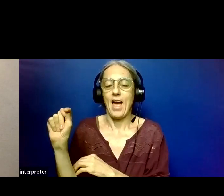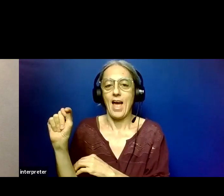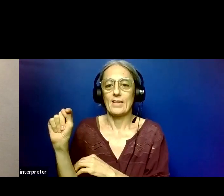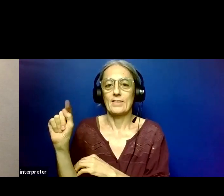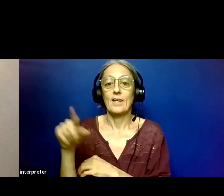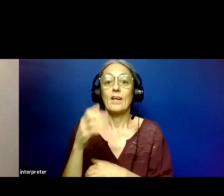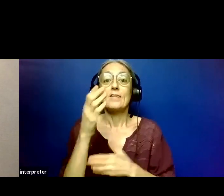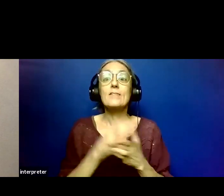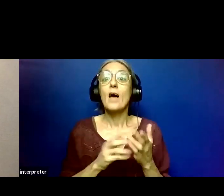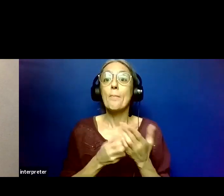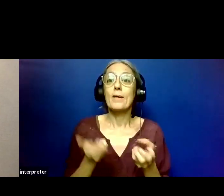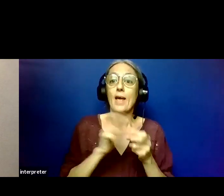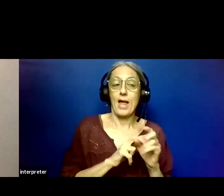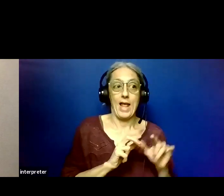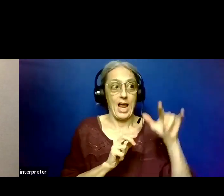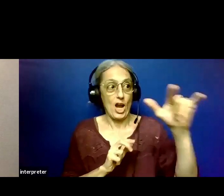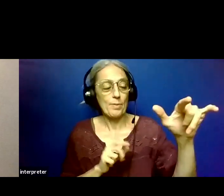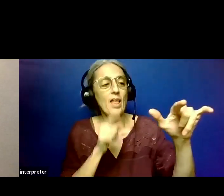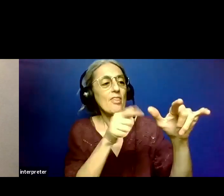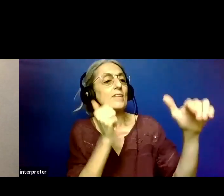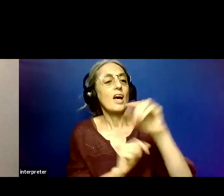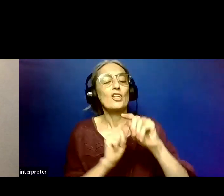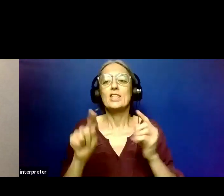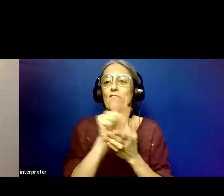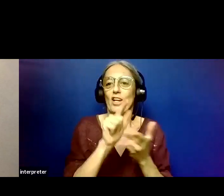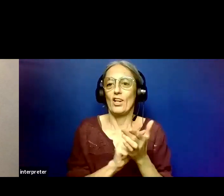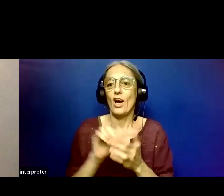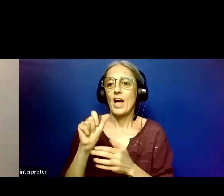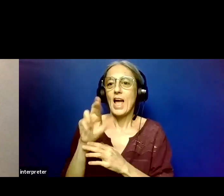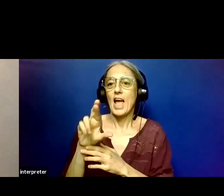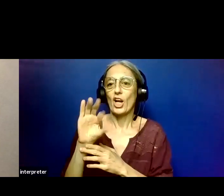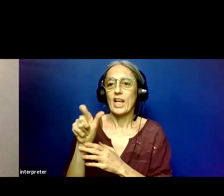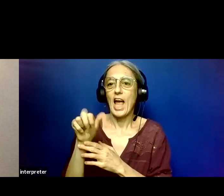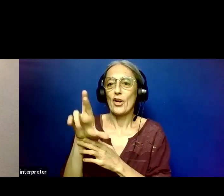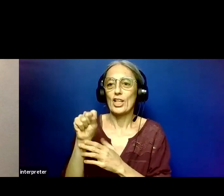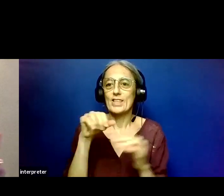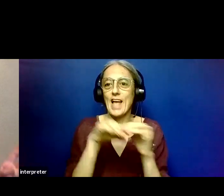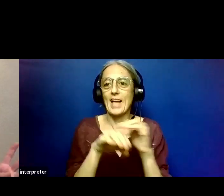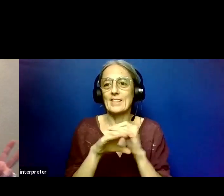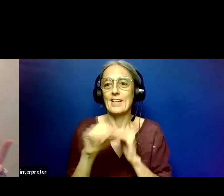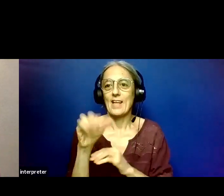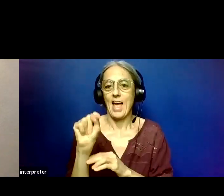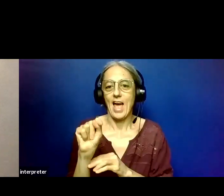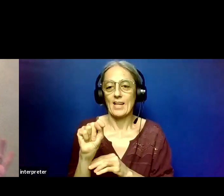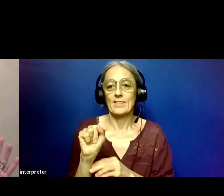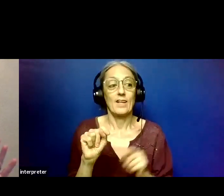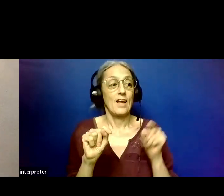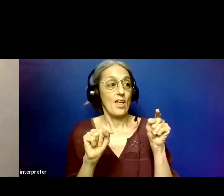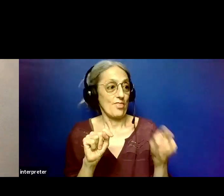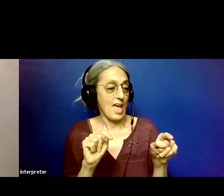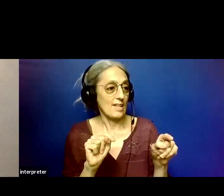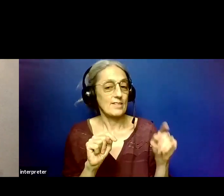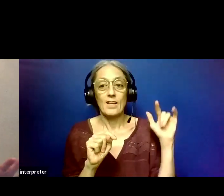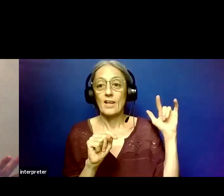Carriers Access Act. So those are two different acts, and one governs air flight and one governs